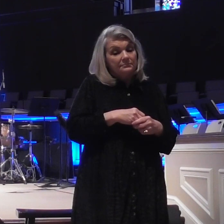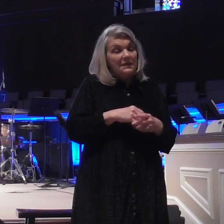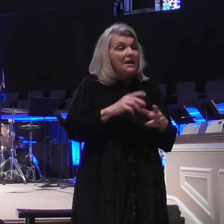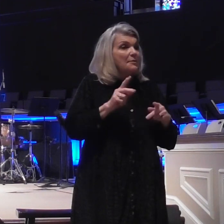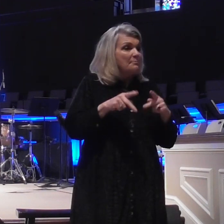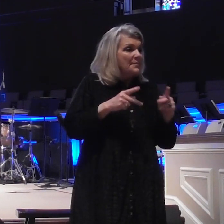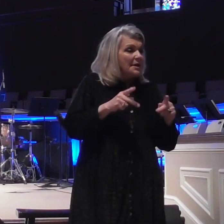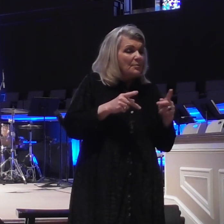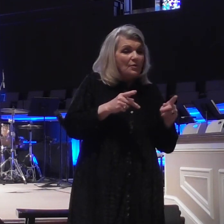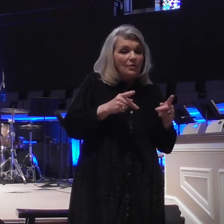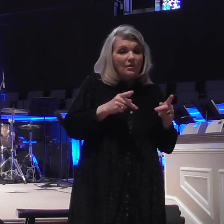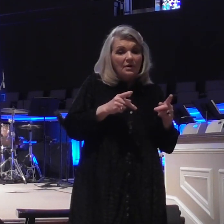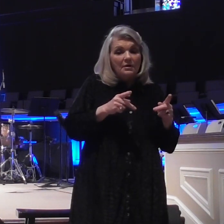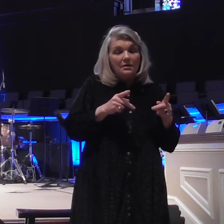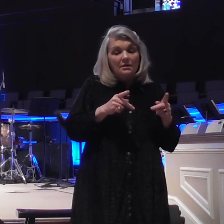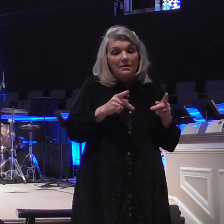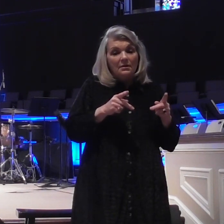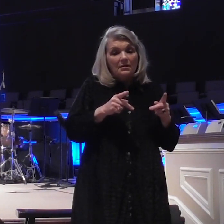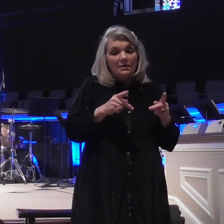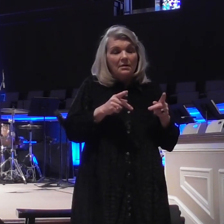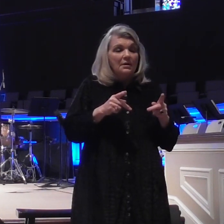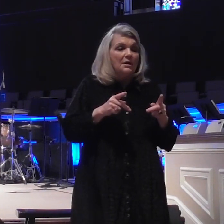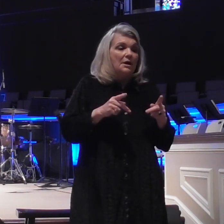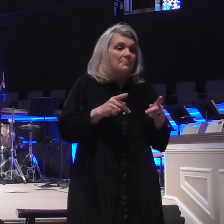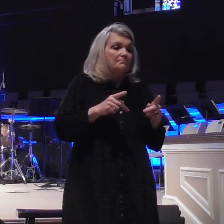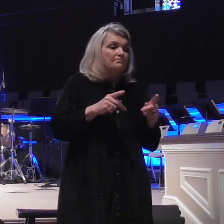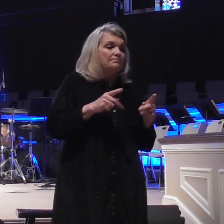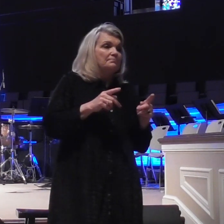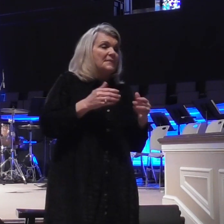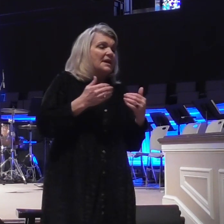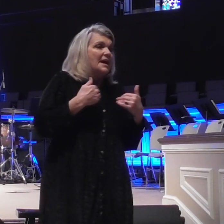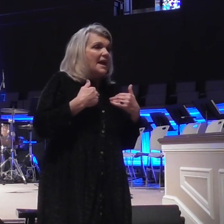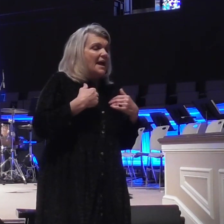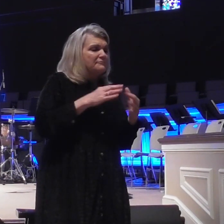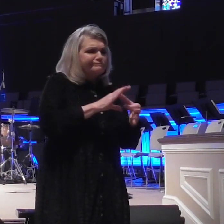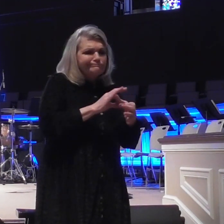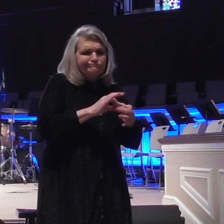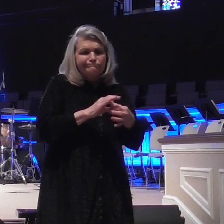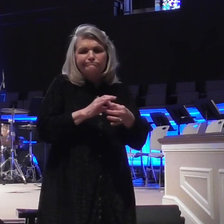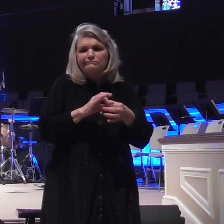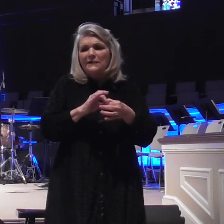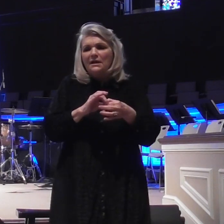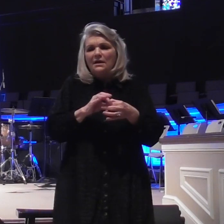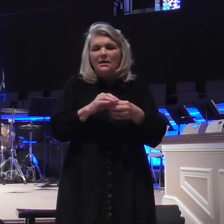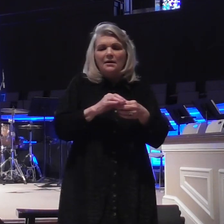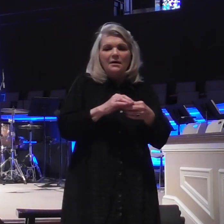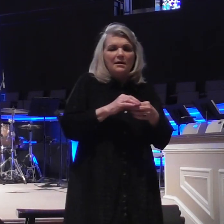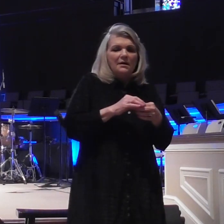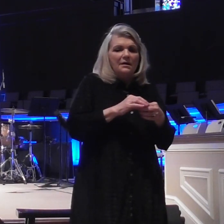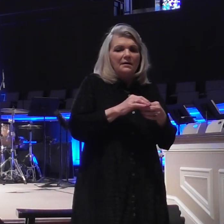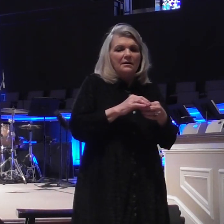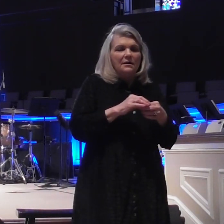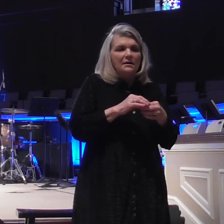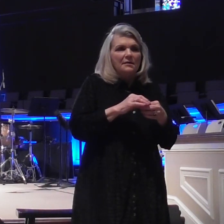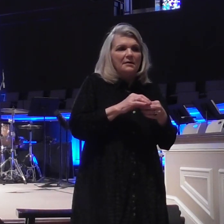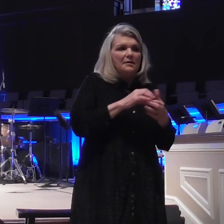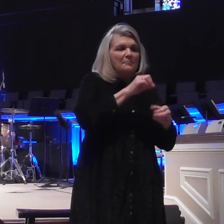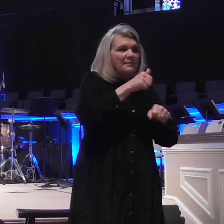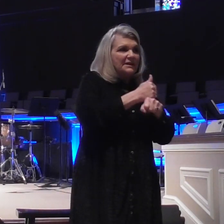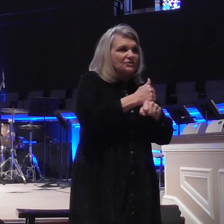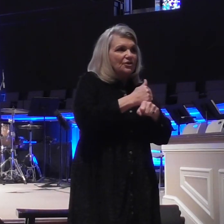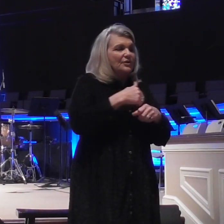arrangements, and the children that are produced out of these arrangements, all of those are secondary to how I feel now.